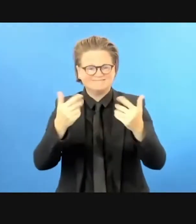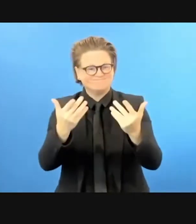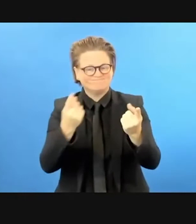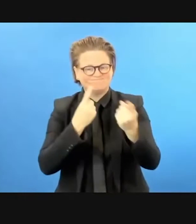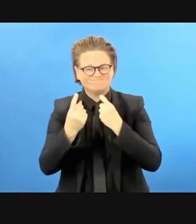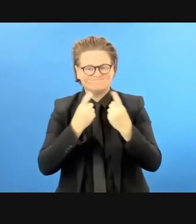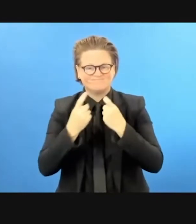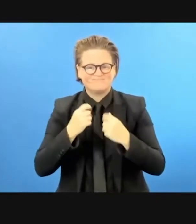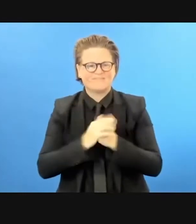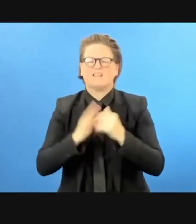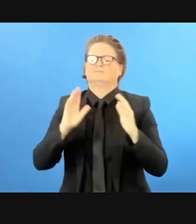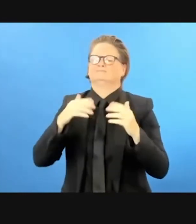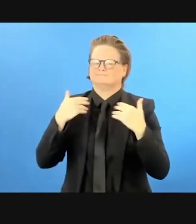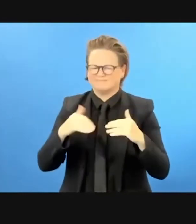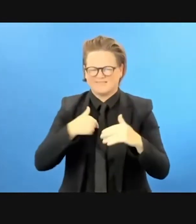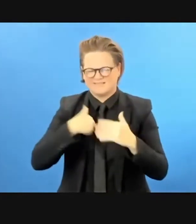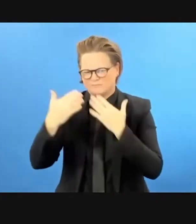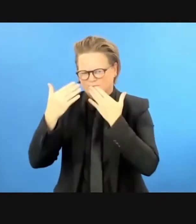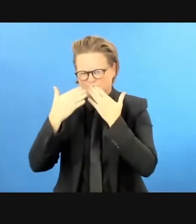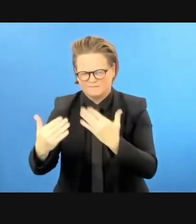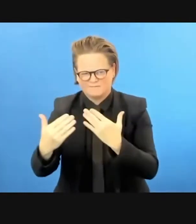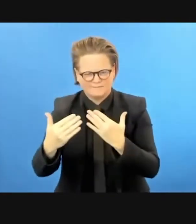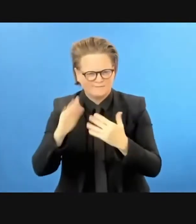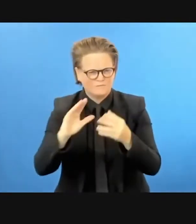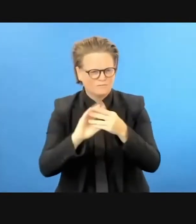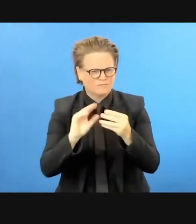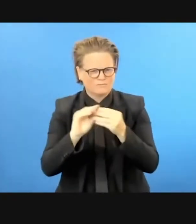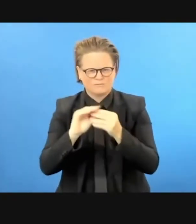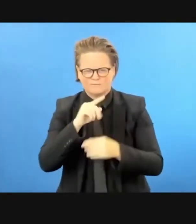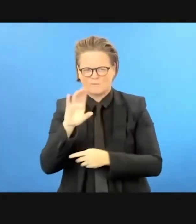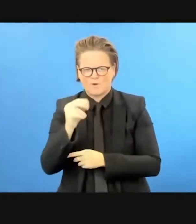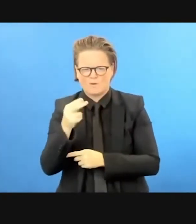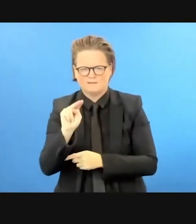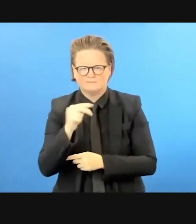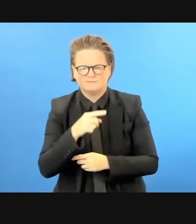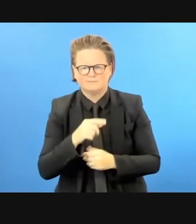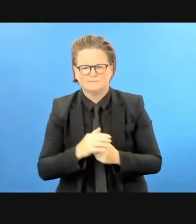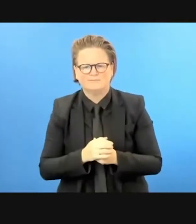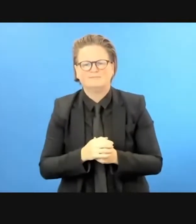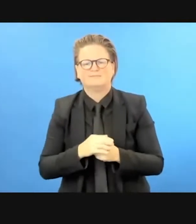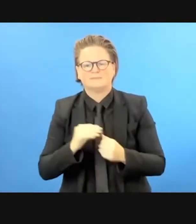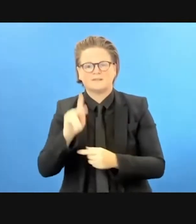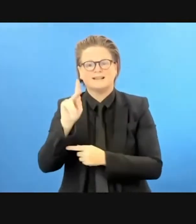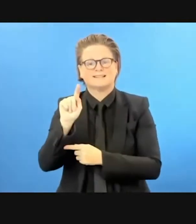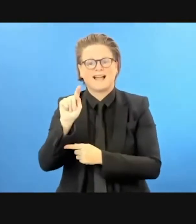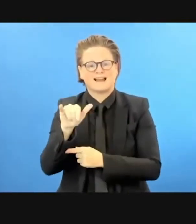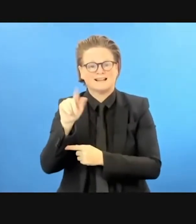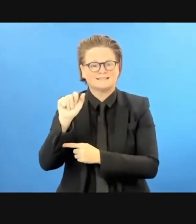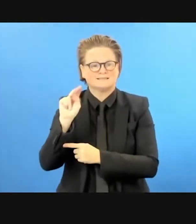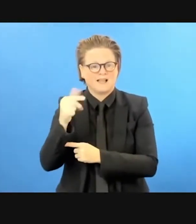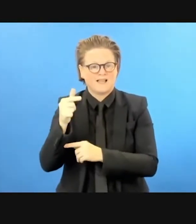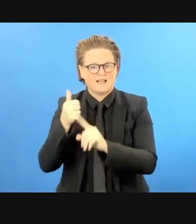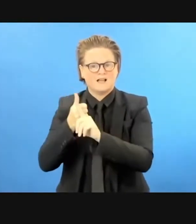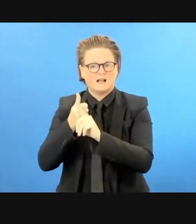presentation. And yes, I'd like to invite Katie Tang, also from DPH, to take the floor to help facilitate the